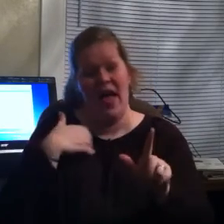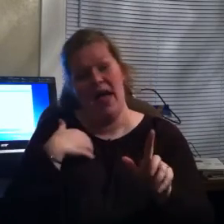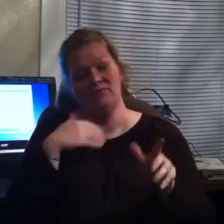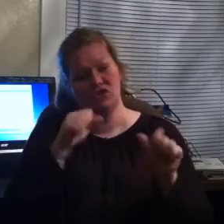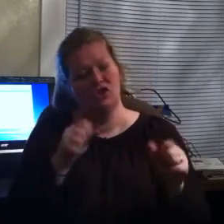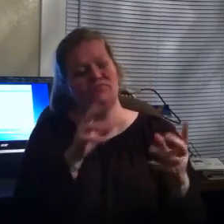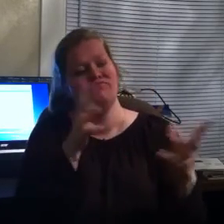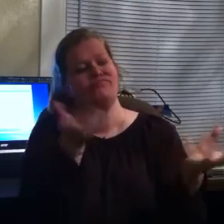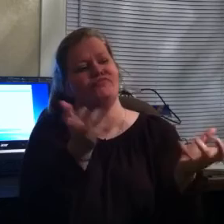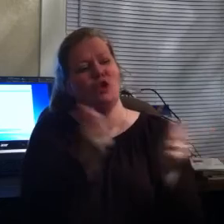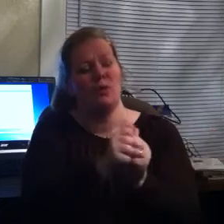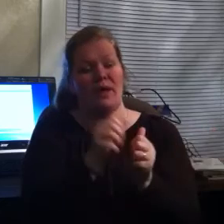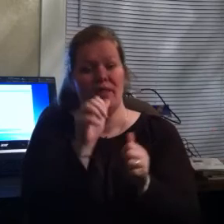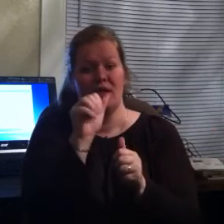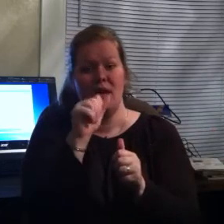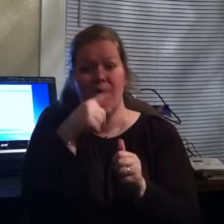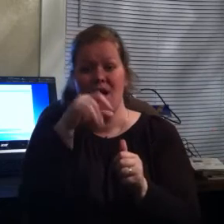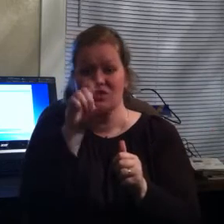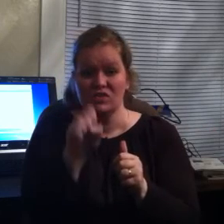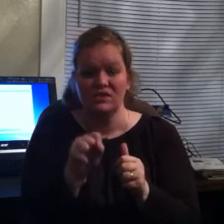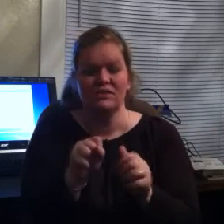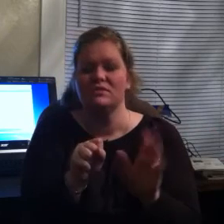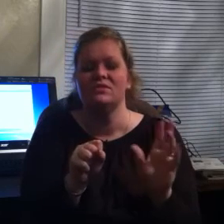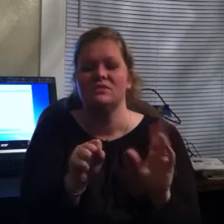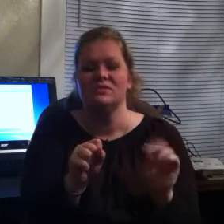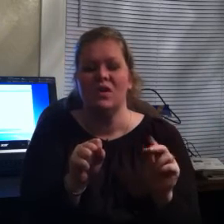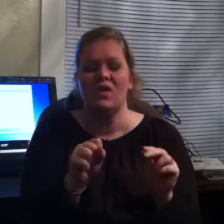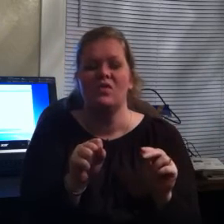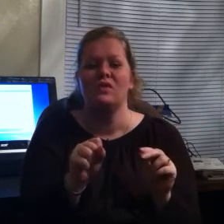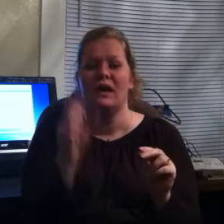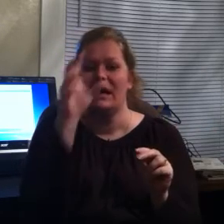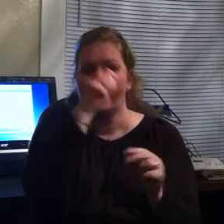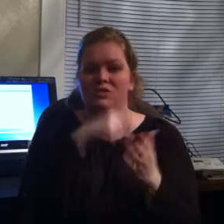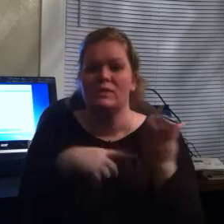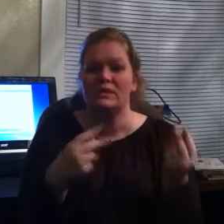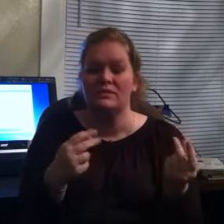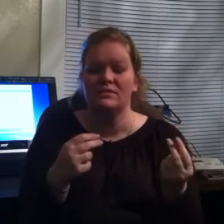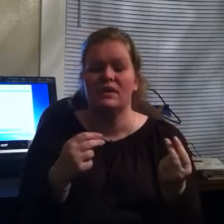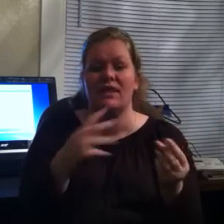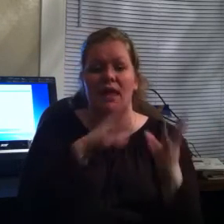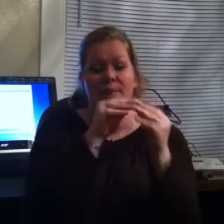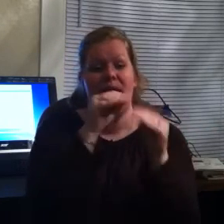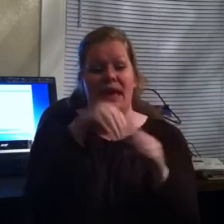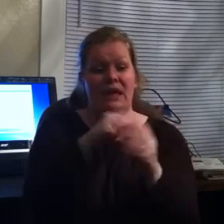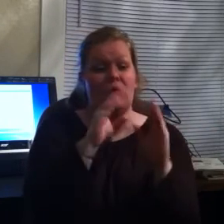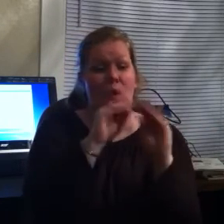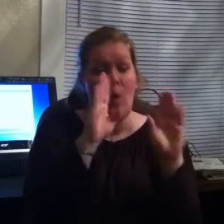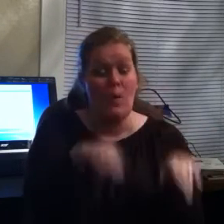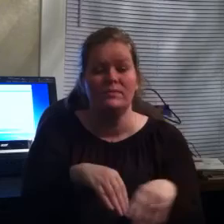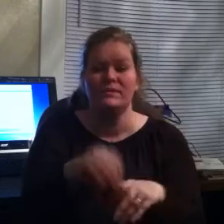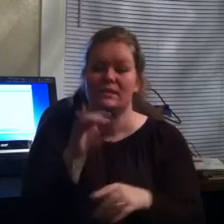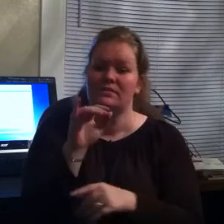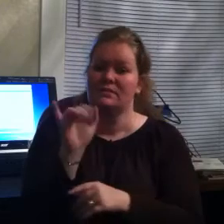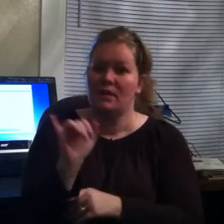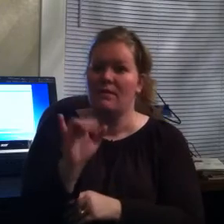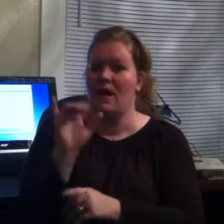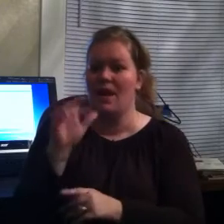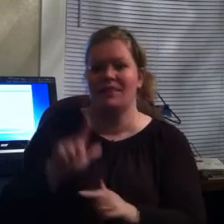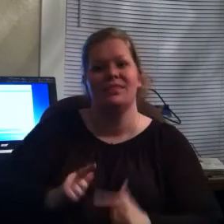No. Guess what they did? Met in homes, i.e. life groups. And the church grew. That's